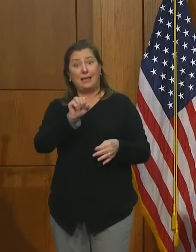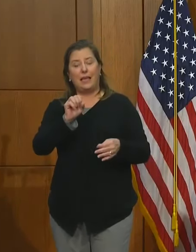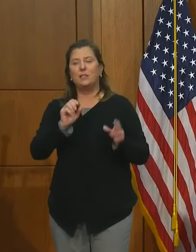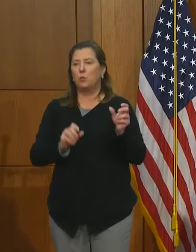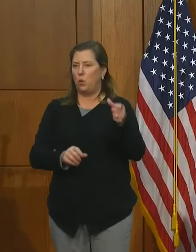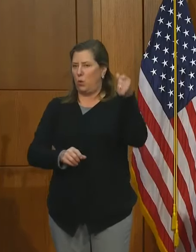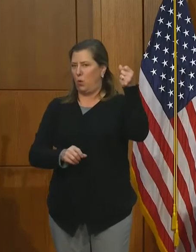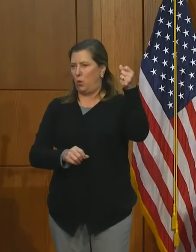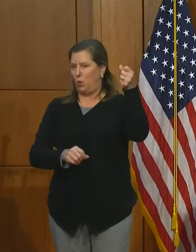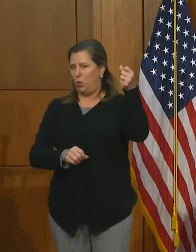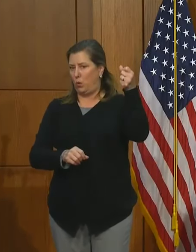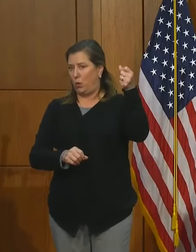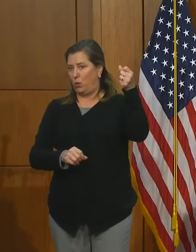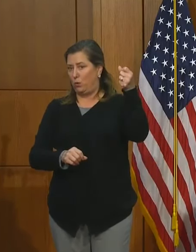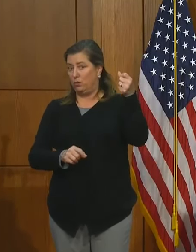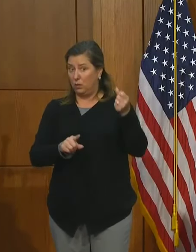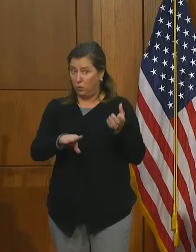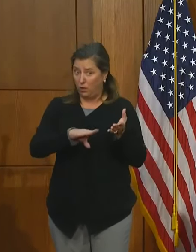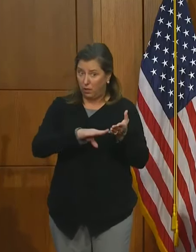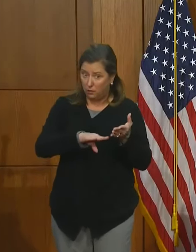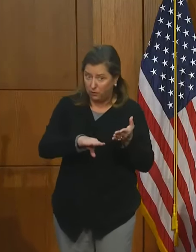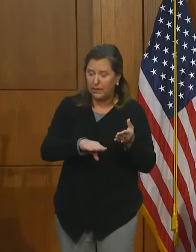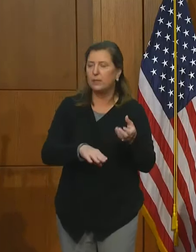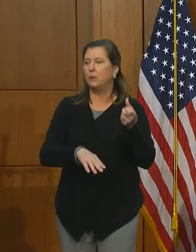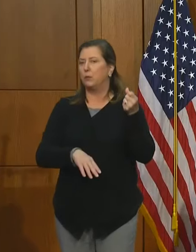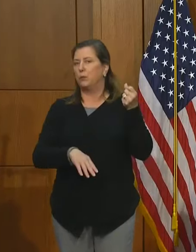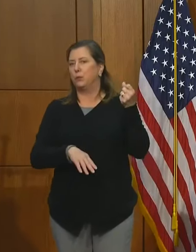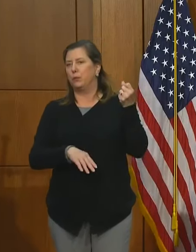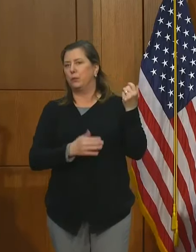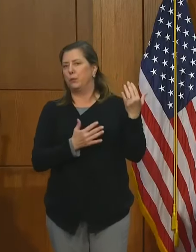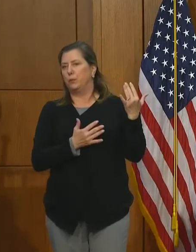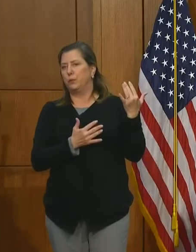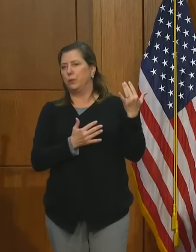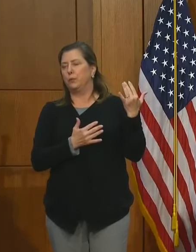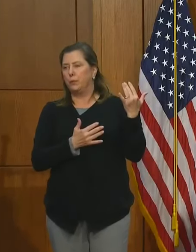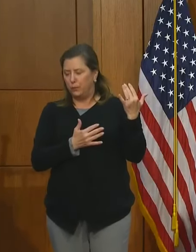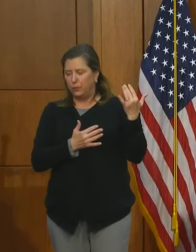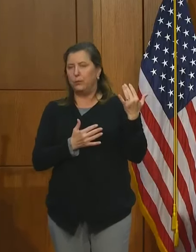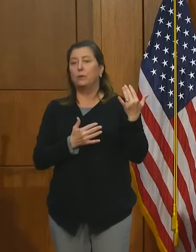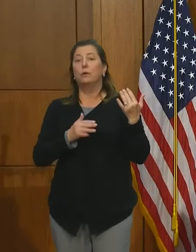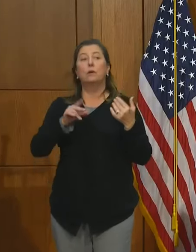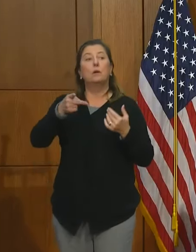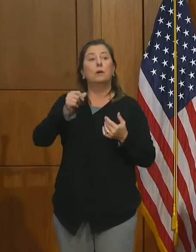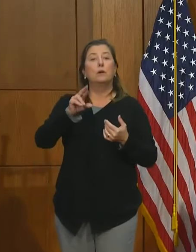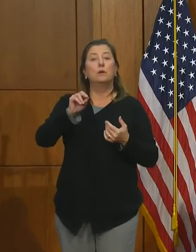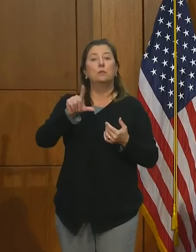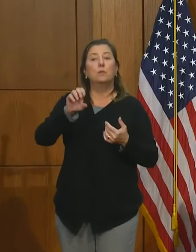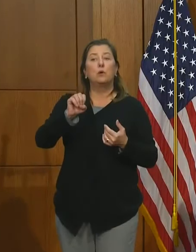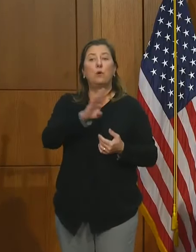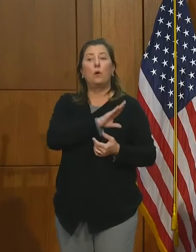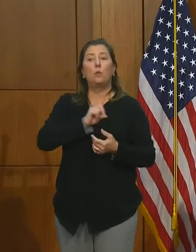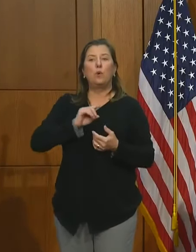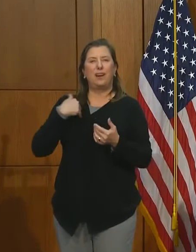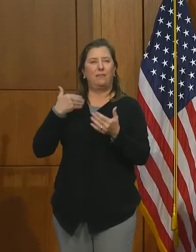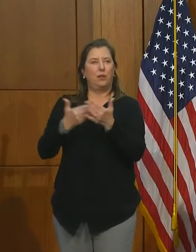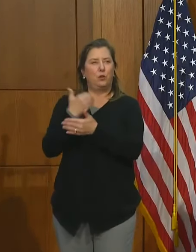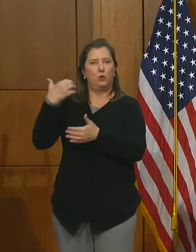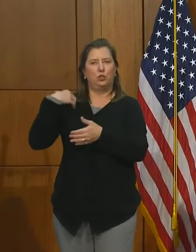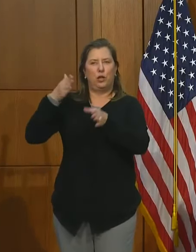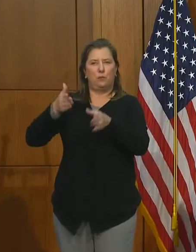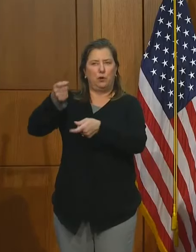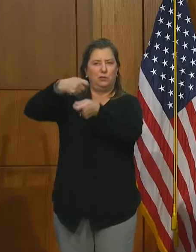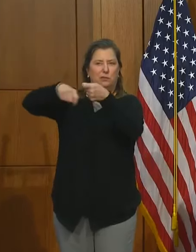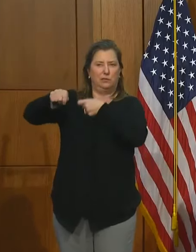on hold, put his release on hold. We have a new chair of the parole board, Tanya Chapman,